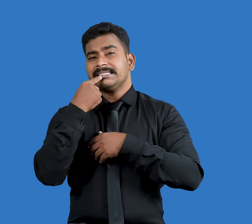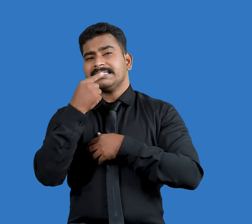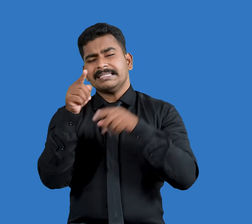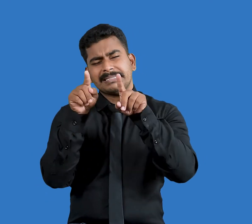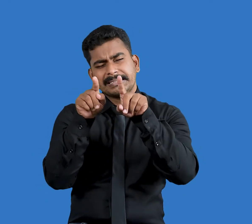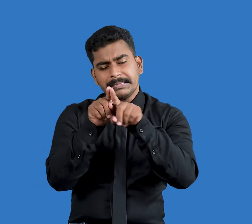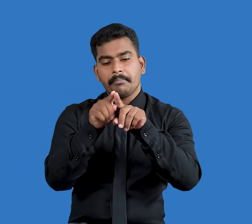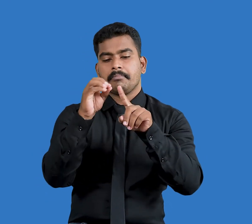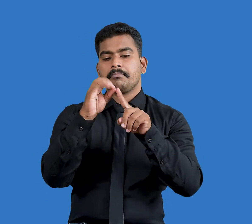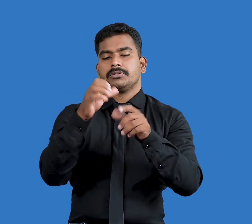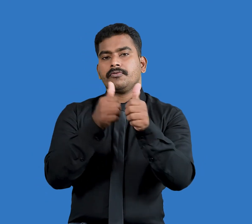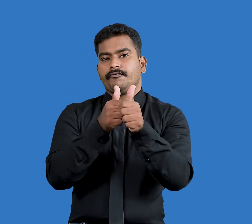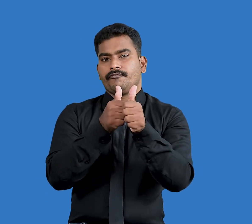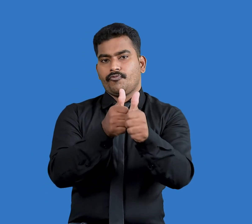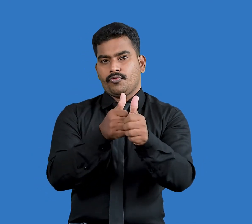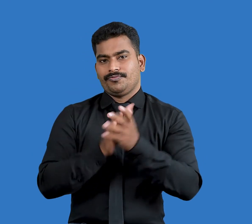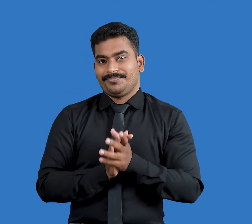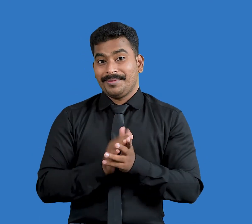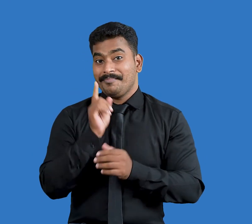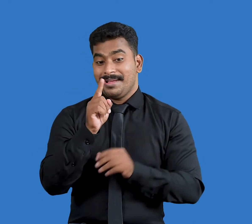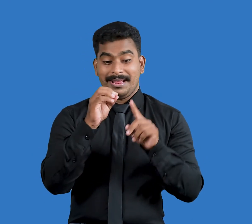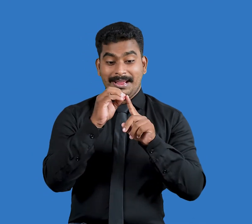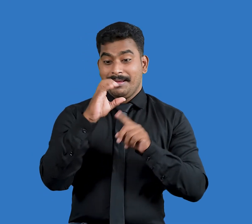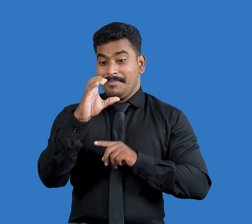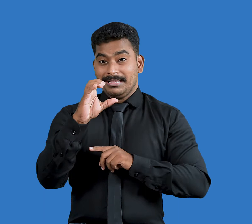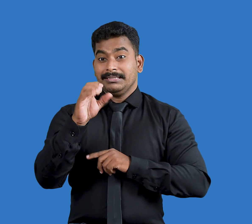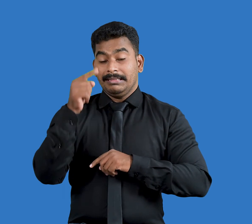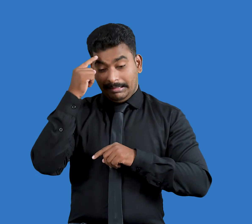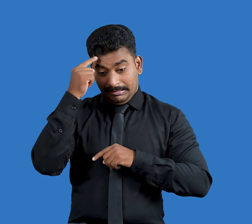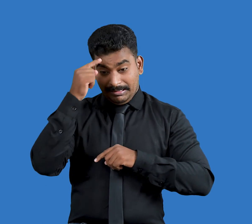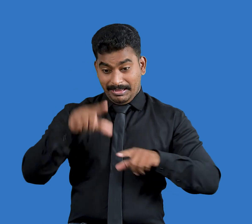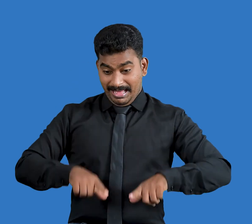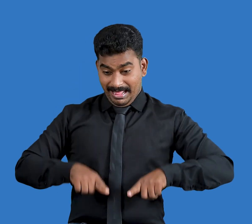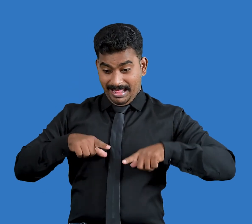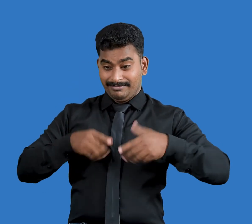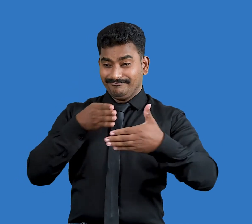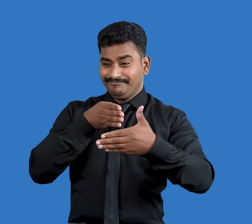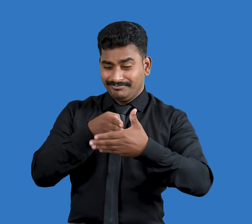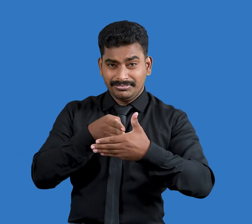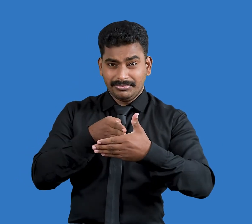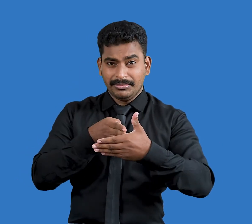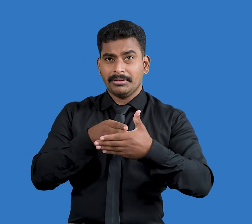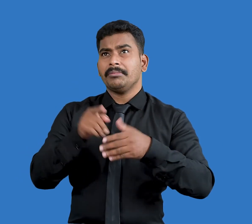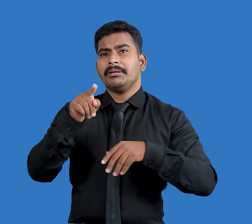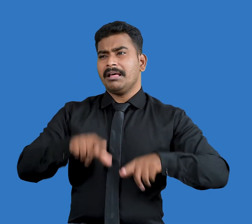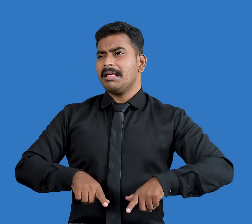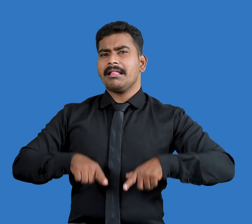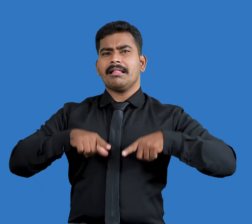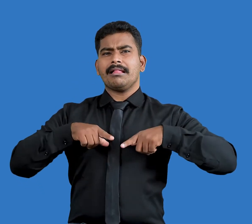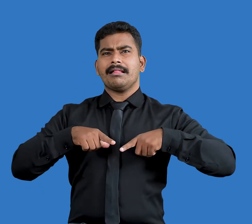as outlined by the WHO. But in our context, the phrase life threatening is to be used